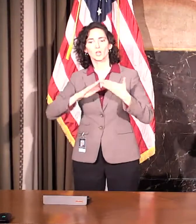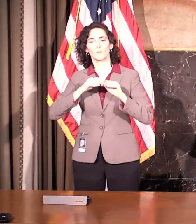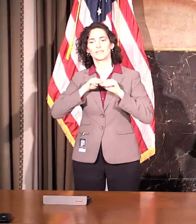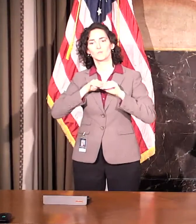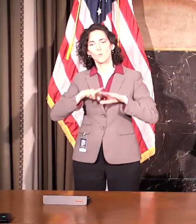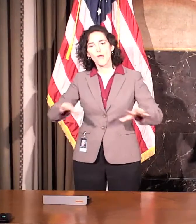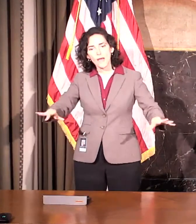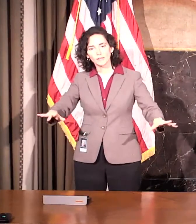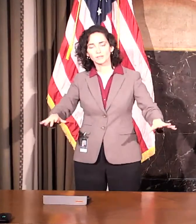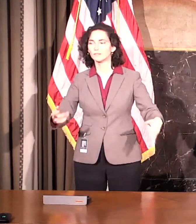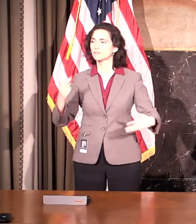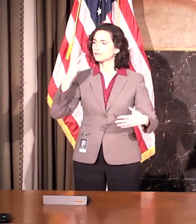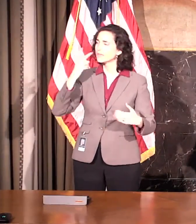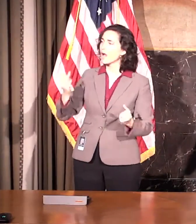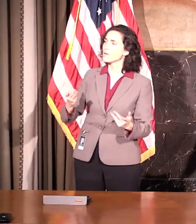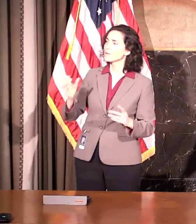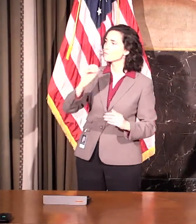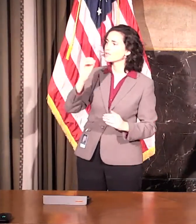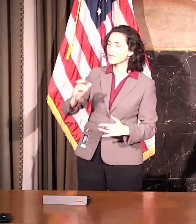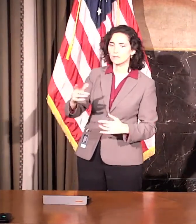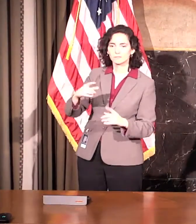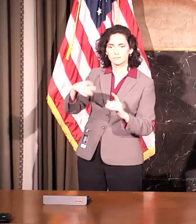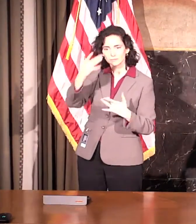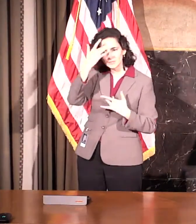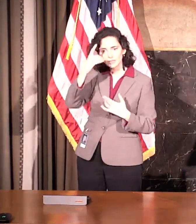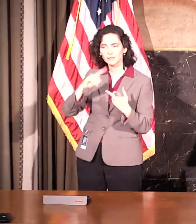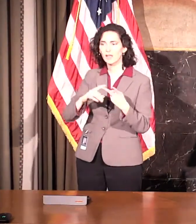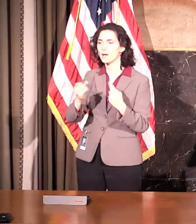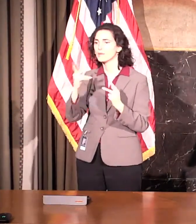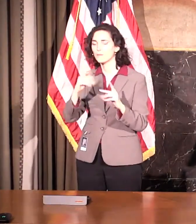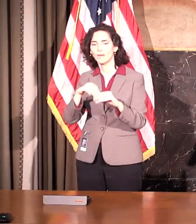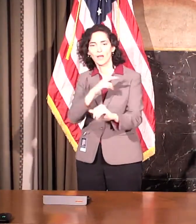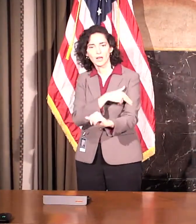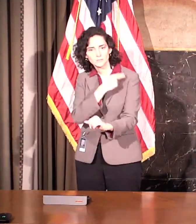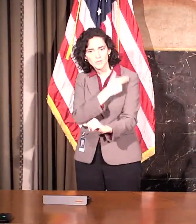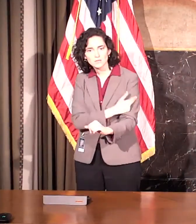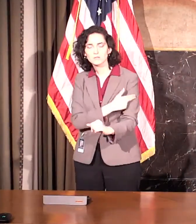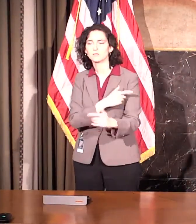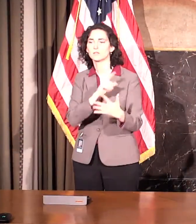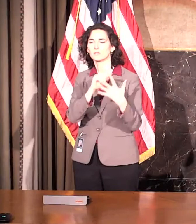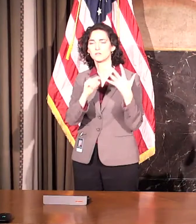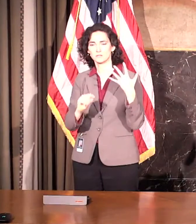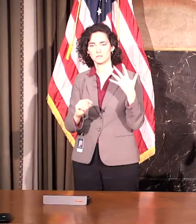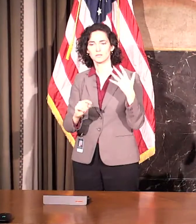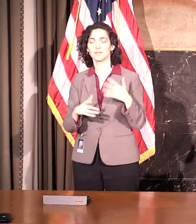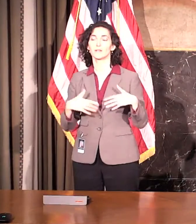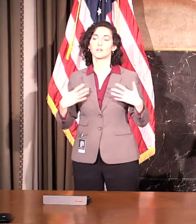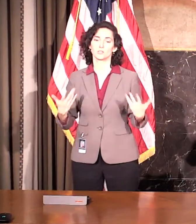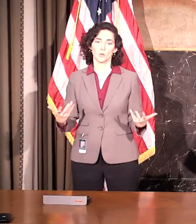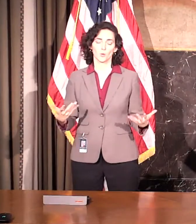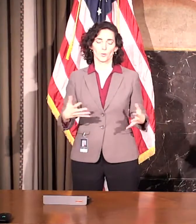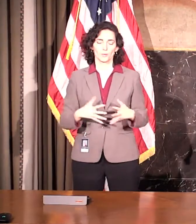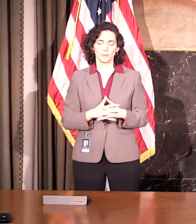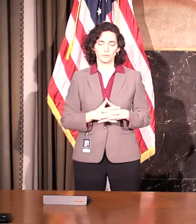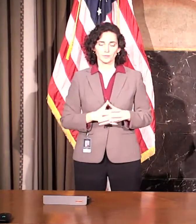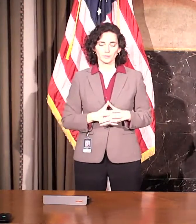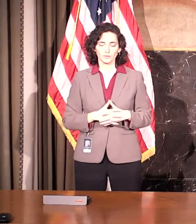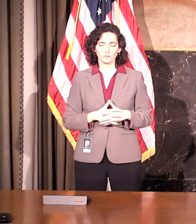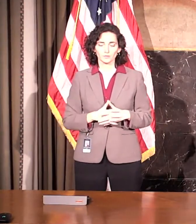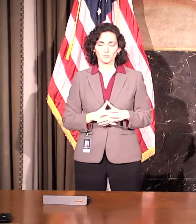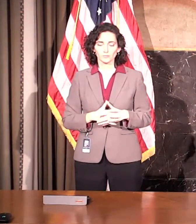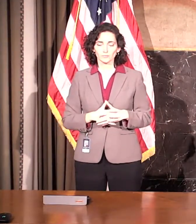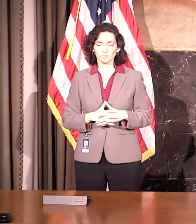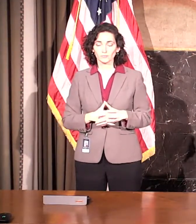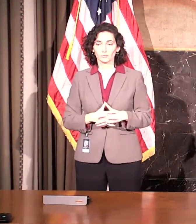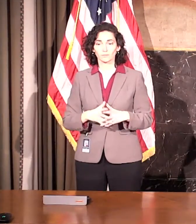percent positivity, it's reflected in the cases, it's reflected in the hospitalizations. And so what that means is you really can't